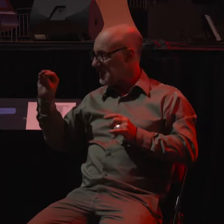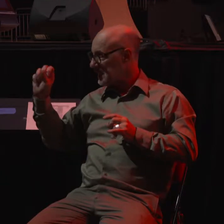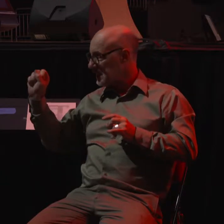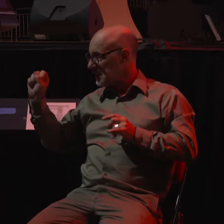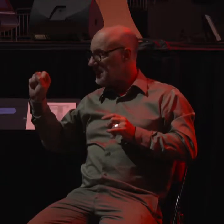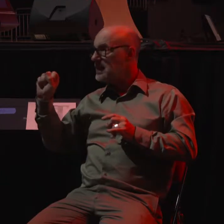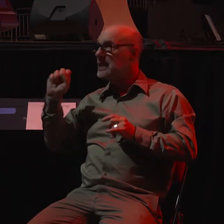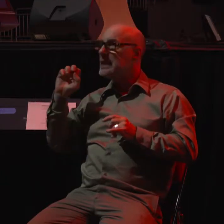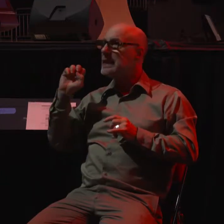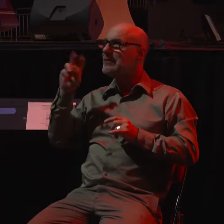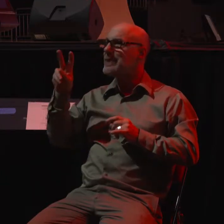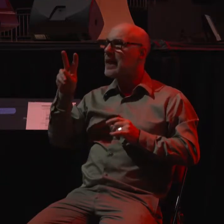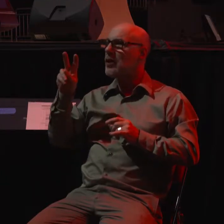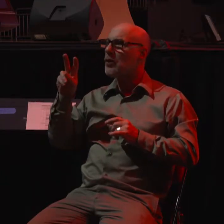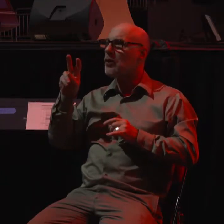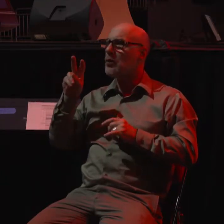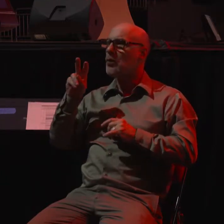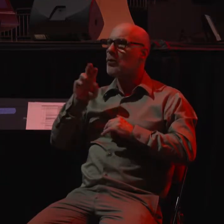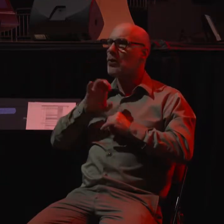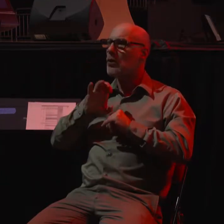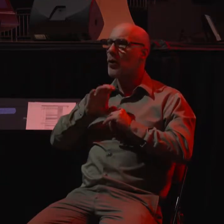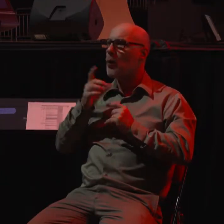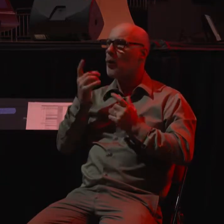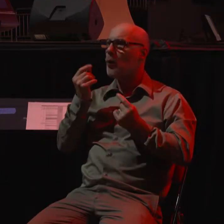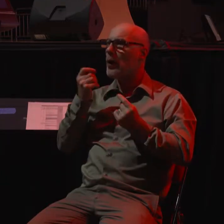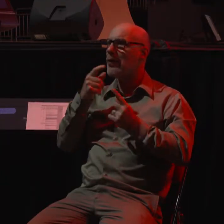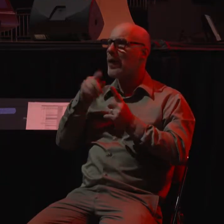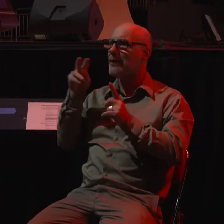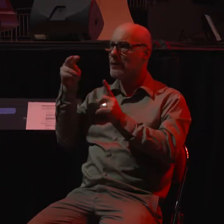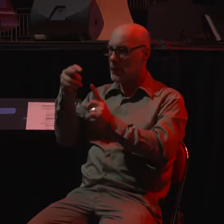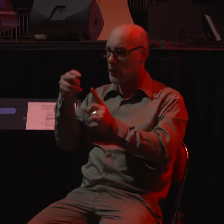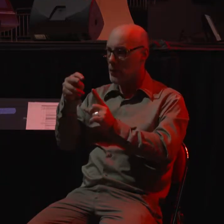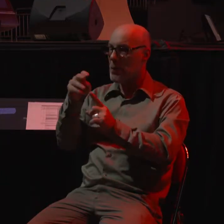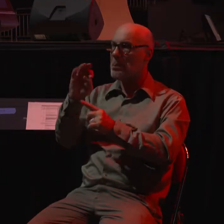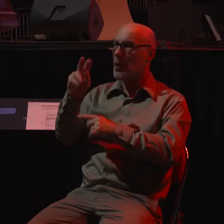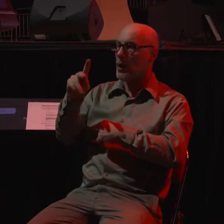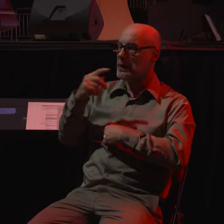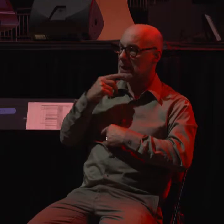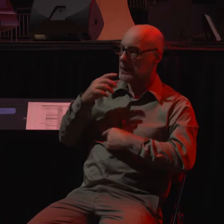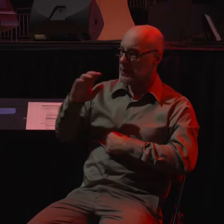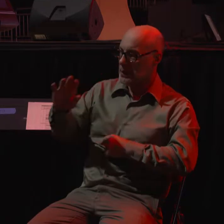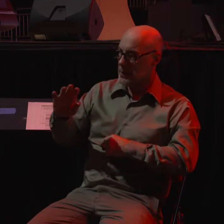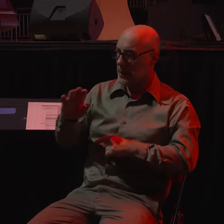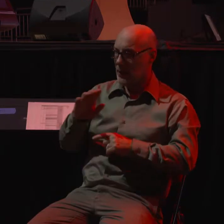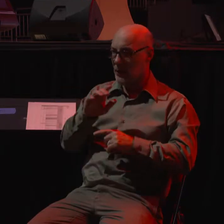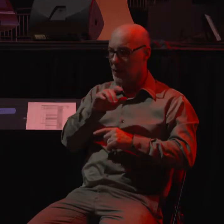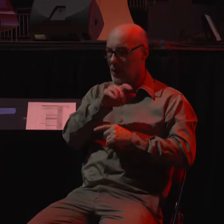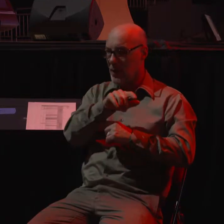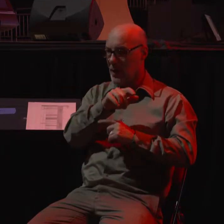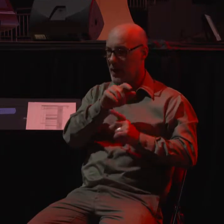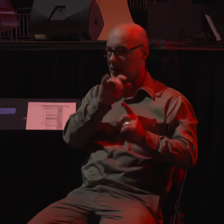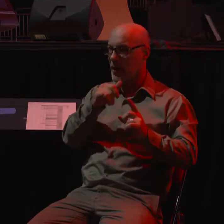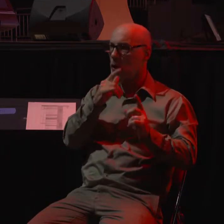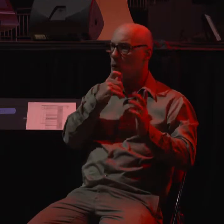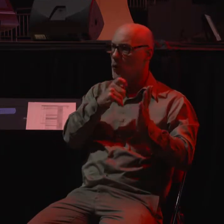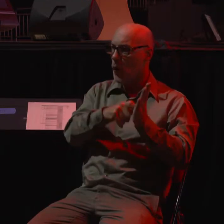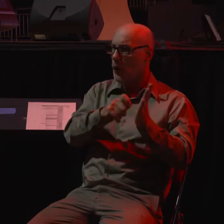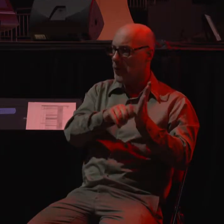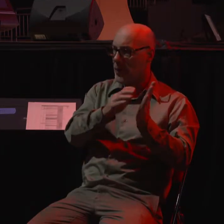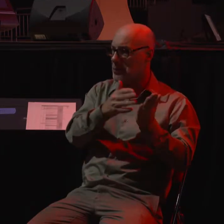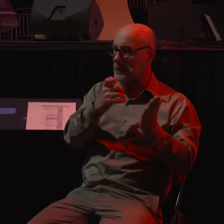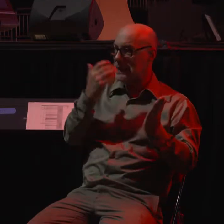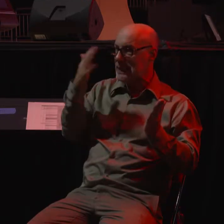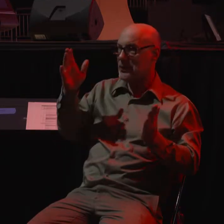reception King had among evangelicals? Let me begin by saying I'm pretty sure Richard Sibbs didn't know Martin Luther King. So